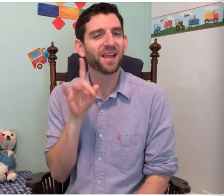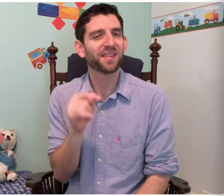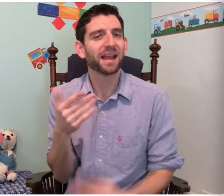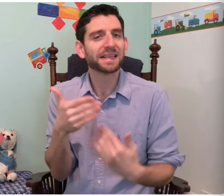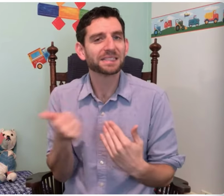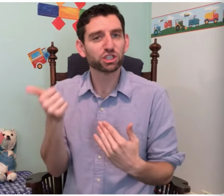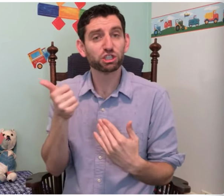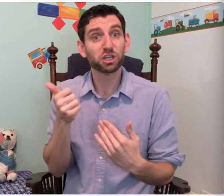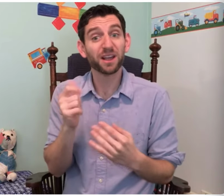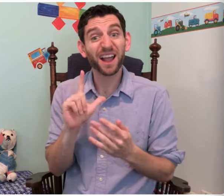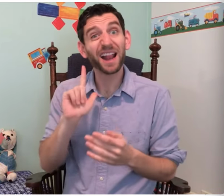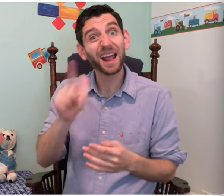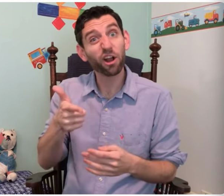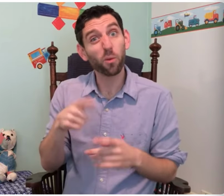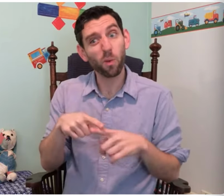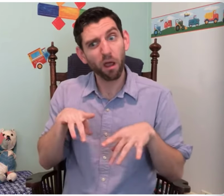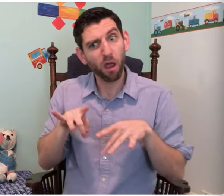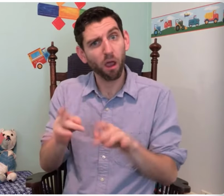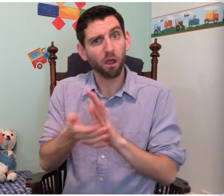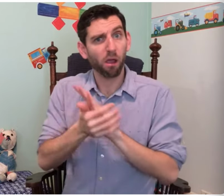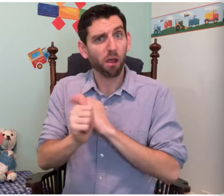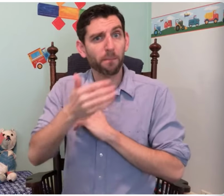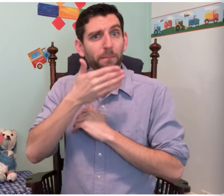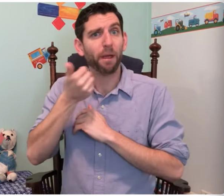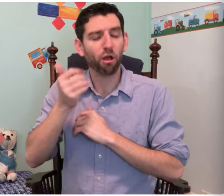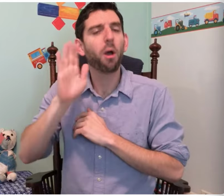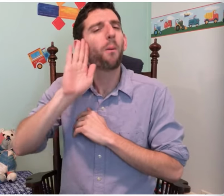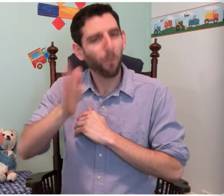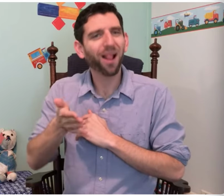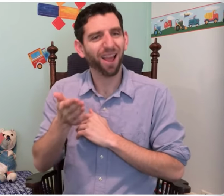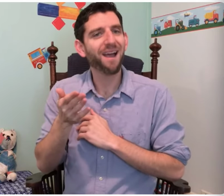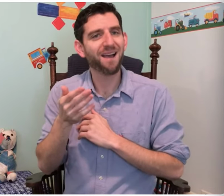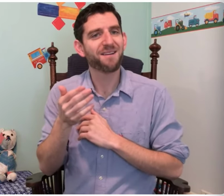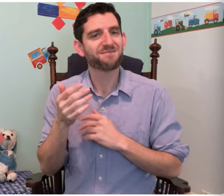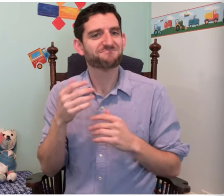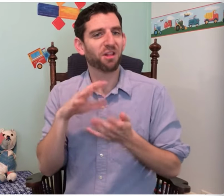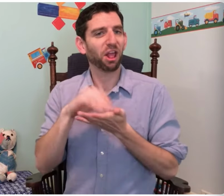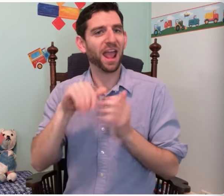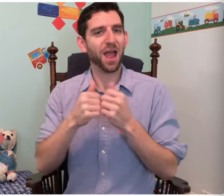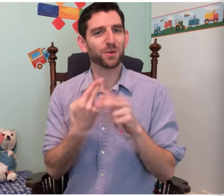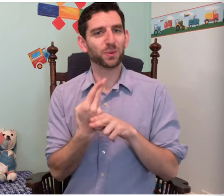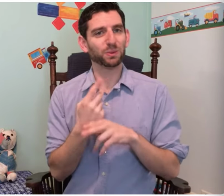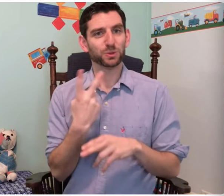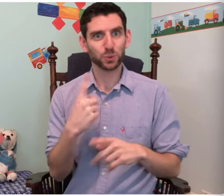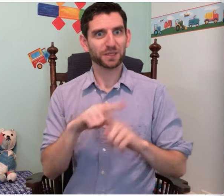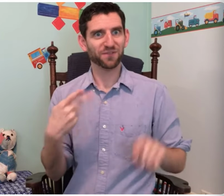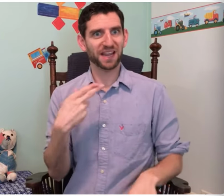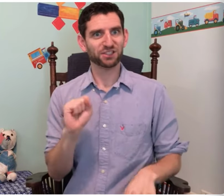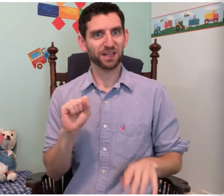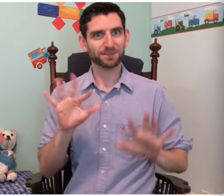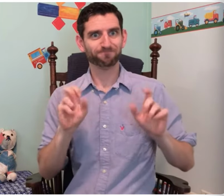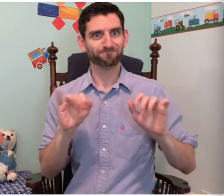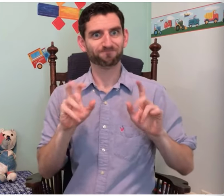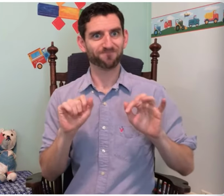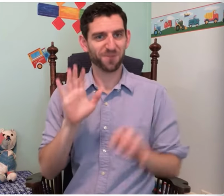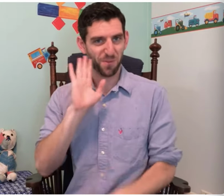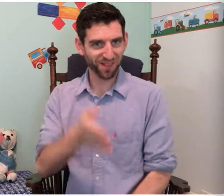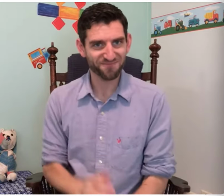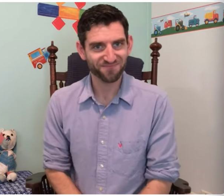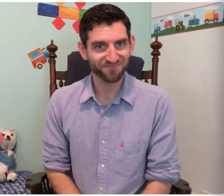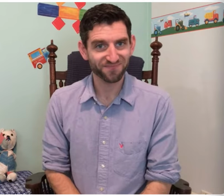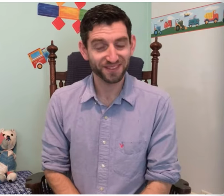and use the same hand at the same time because it's easier. Once they get better at using